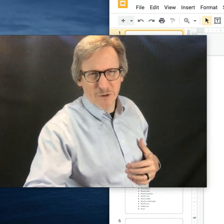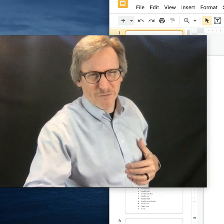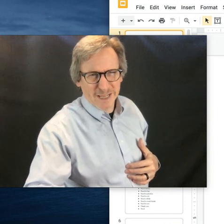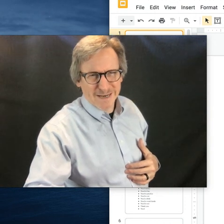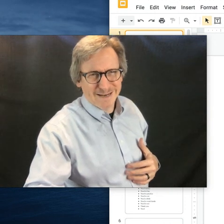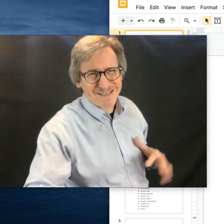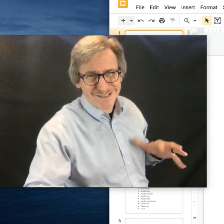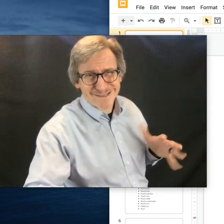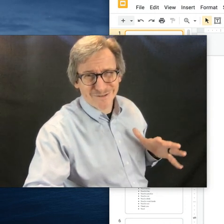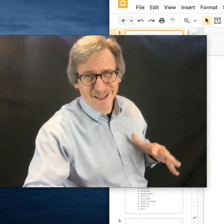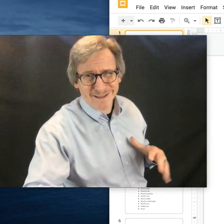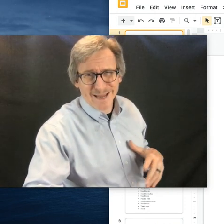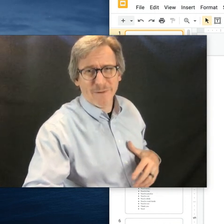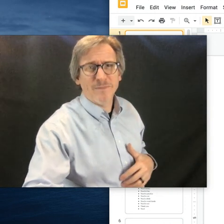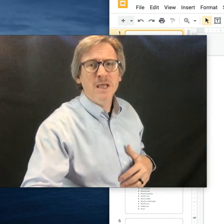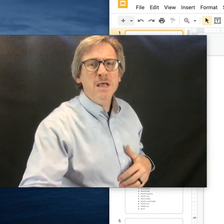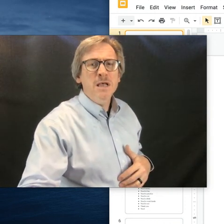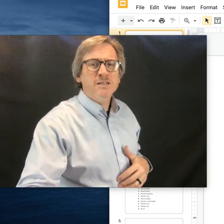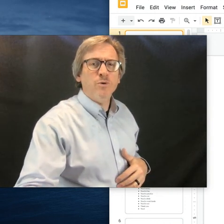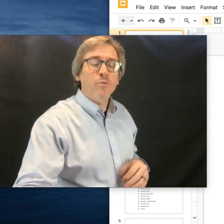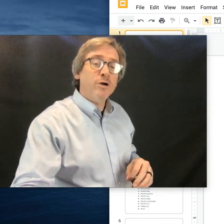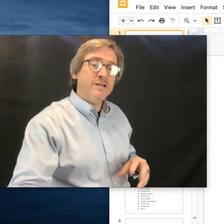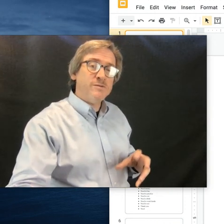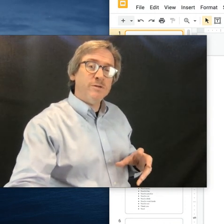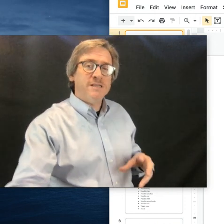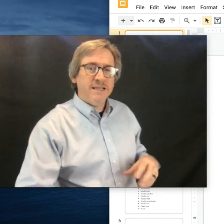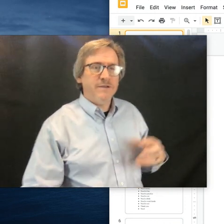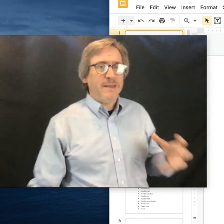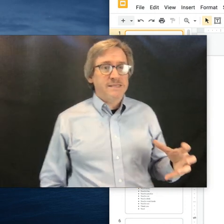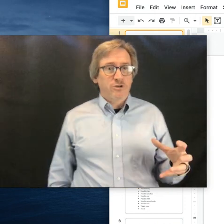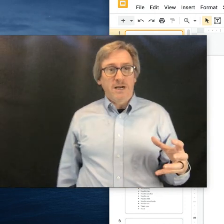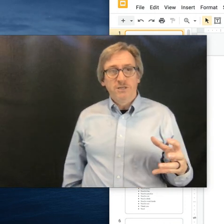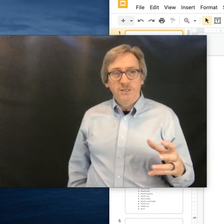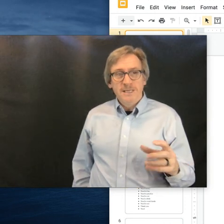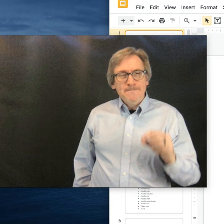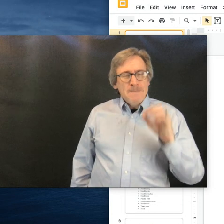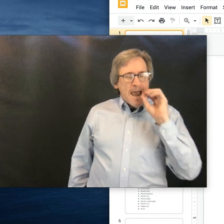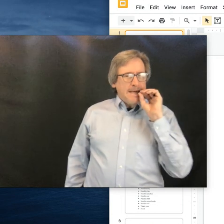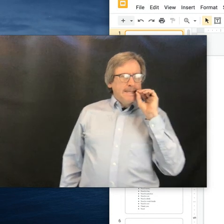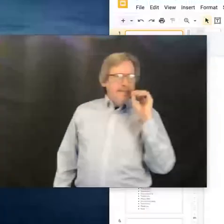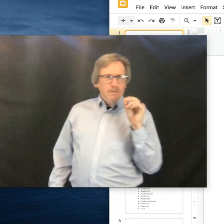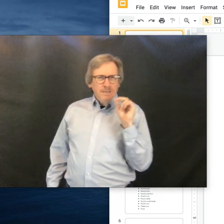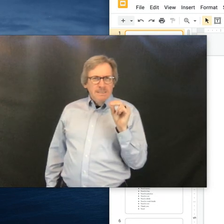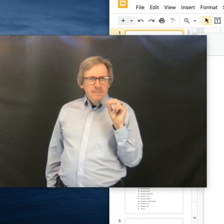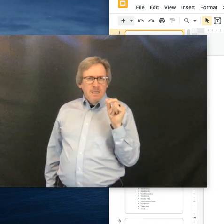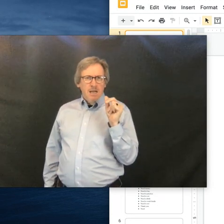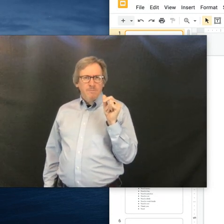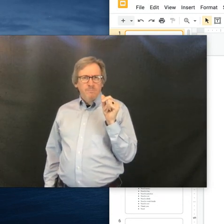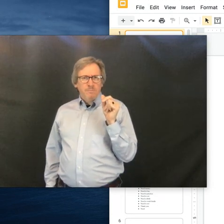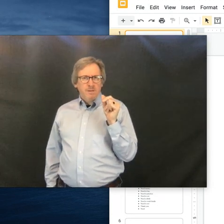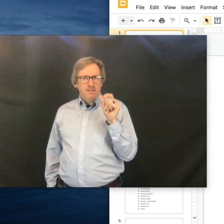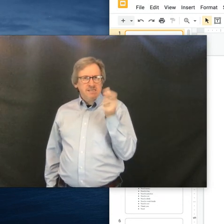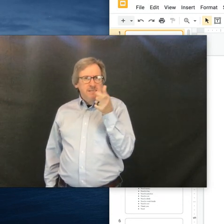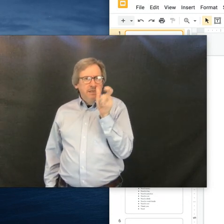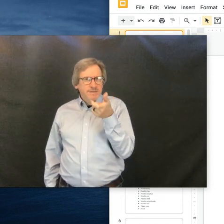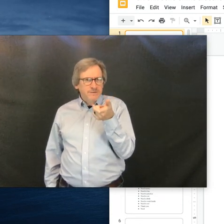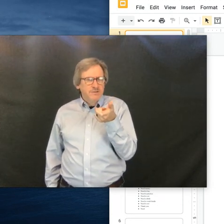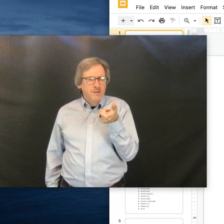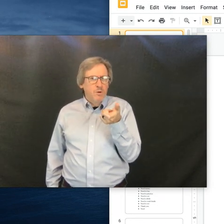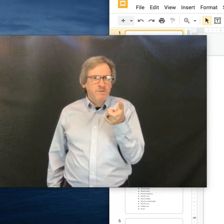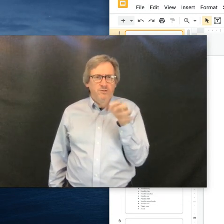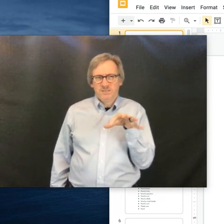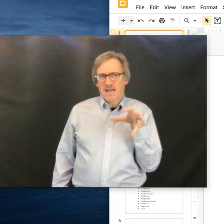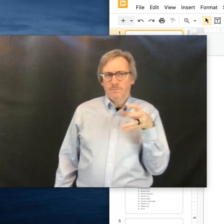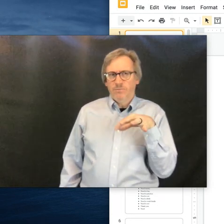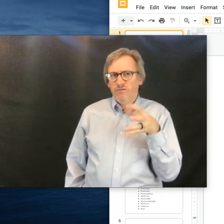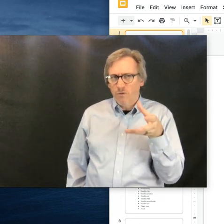over and over again, and it's just okay. Anyway, so this one is giving basic directions, and a little bit. This is a little bit different than